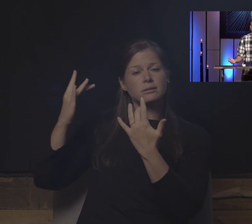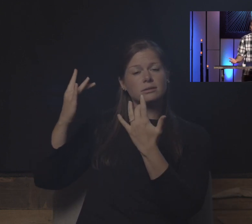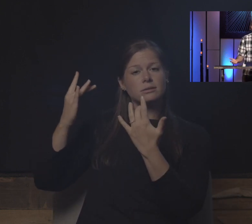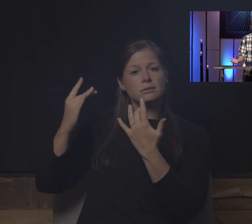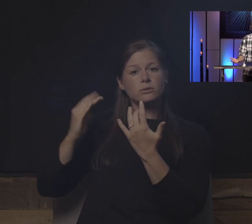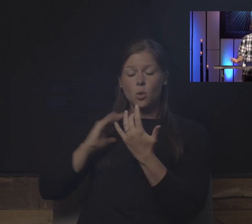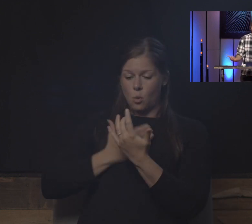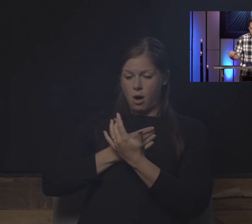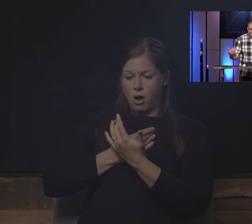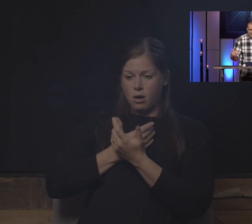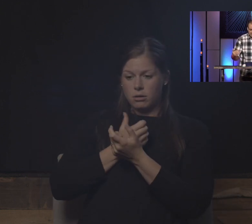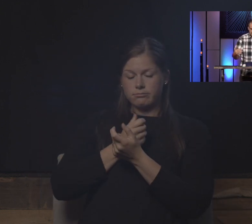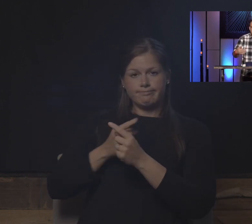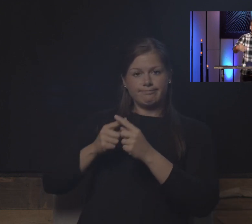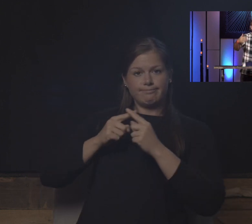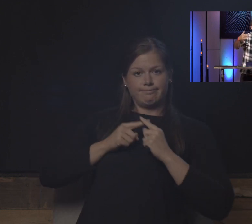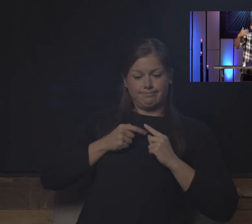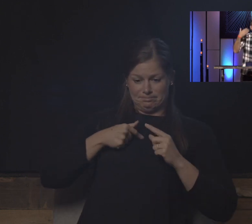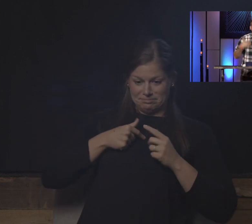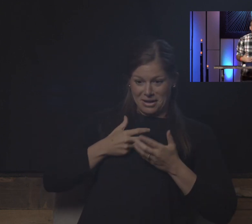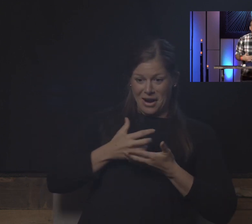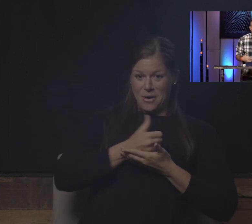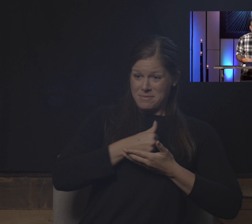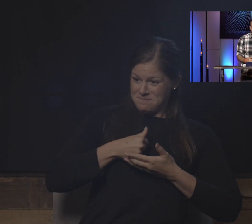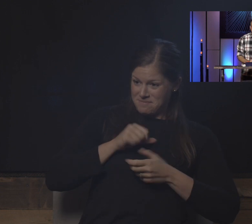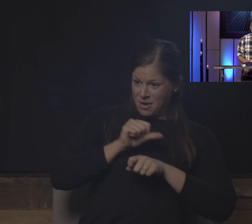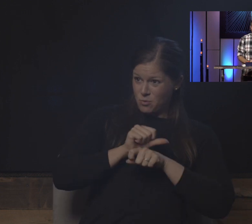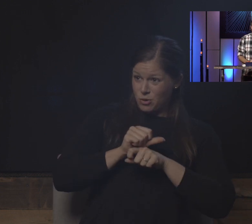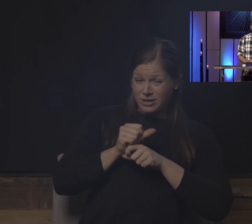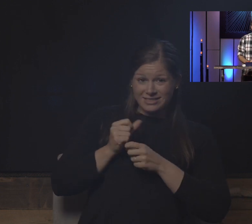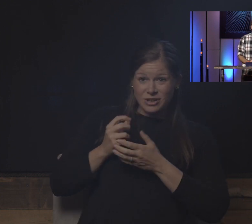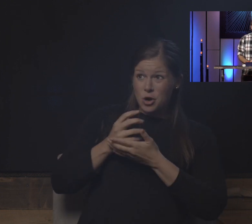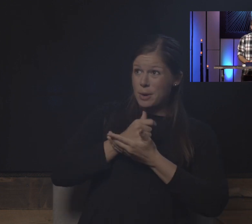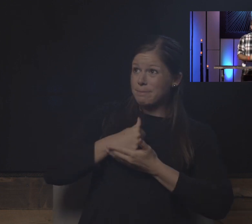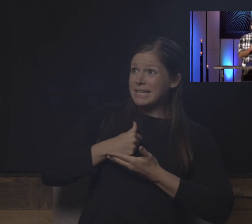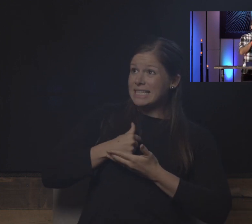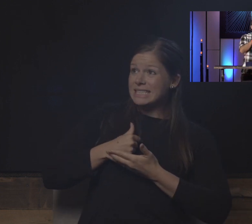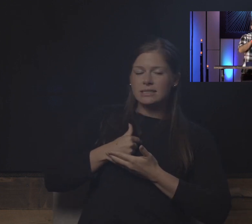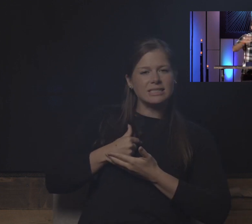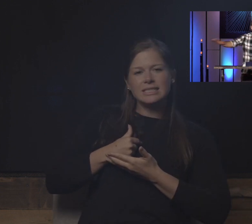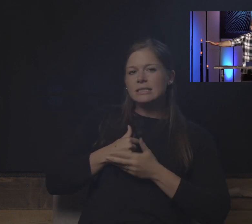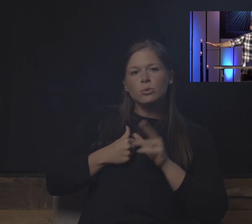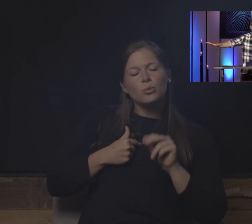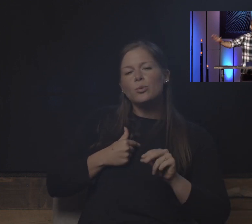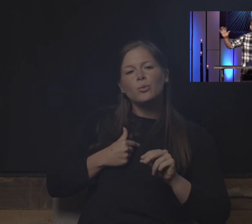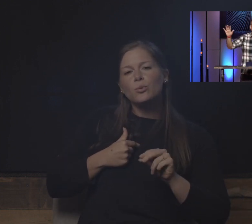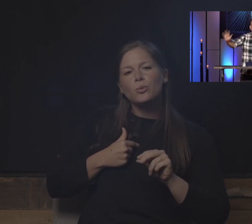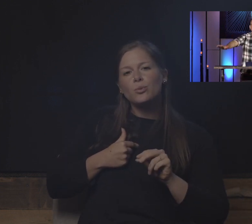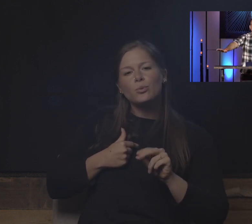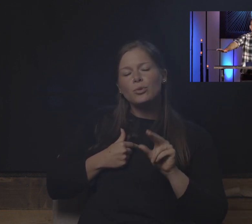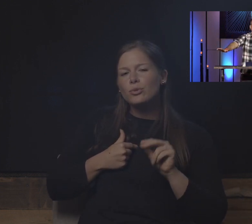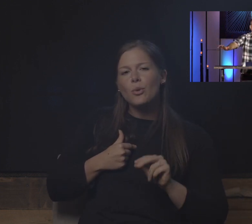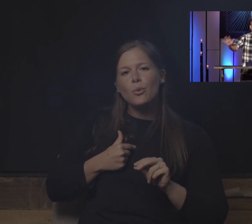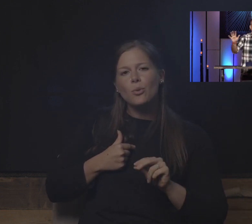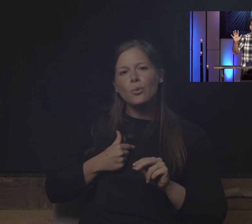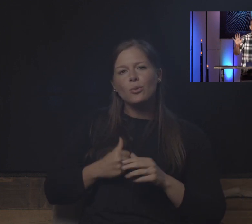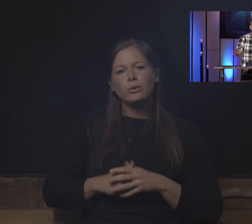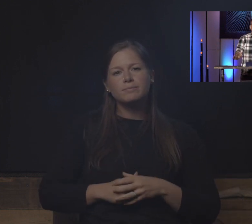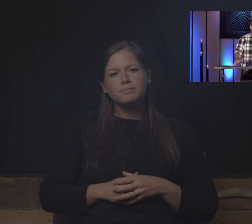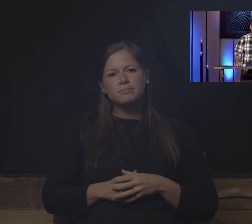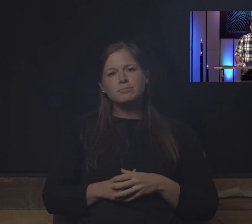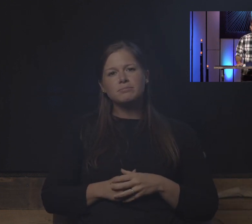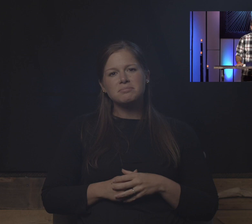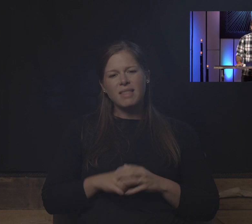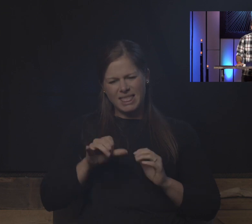credit for our salvation. We cannot take credit for our transformation. There is no room in the Christian